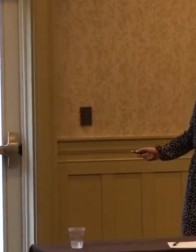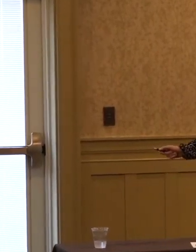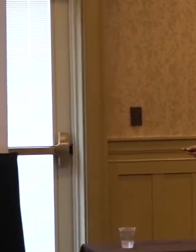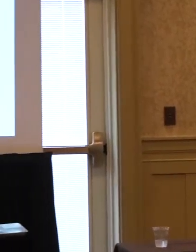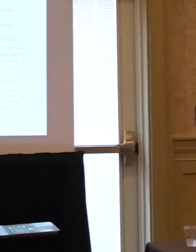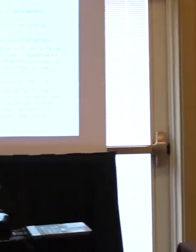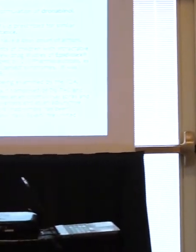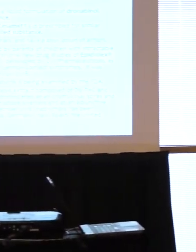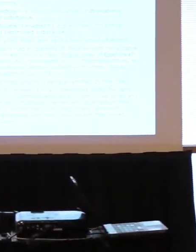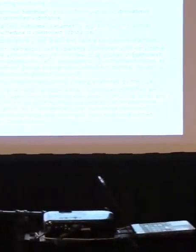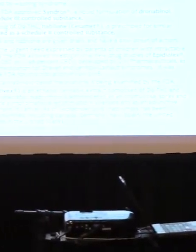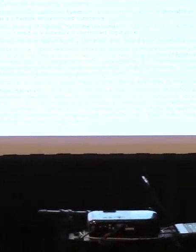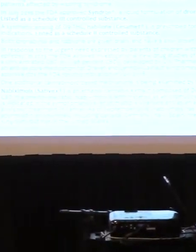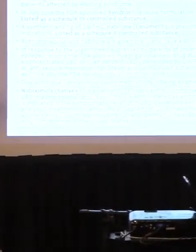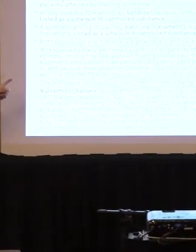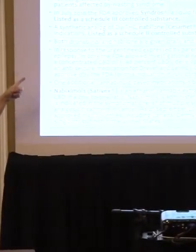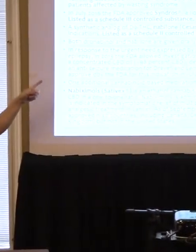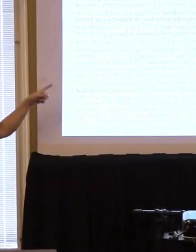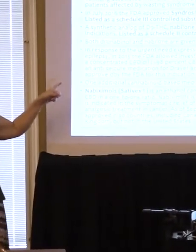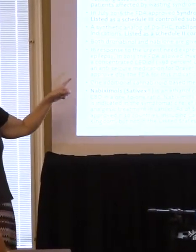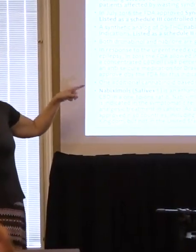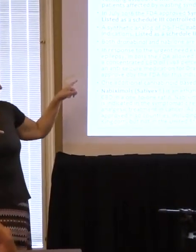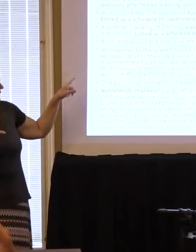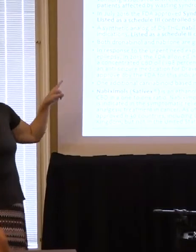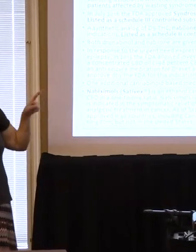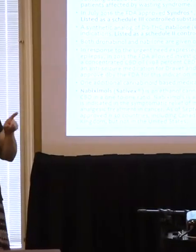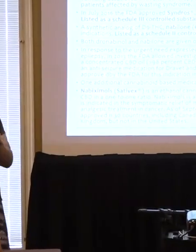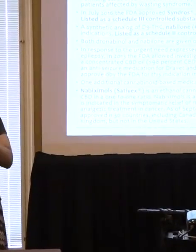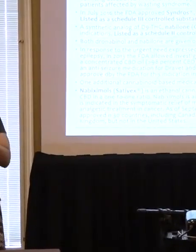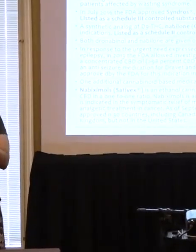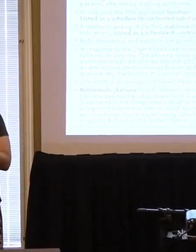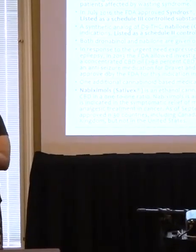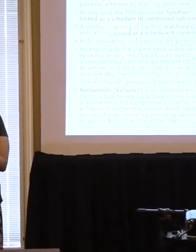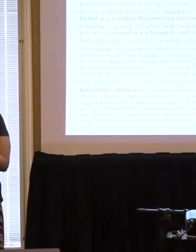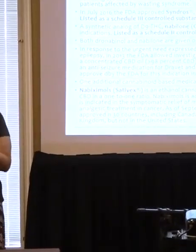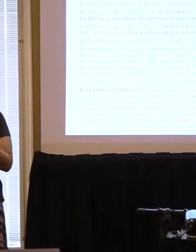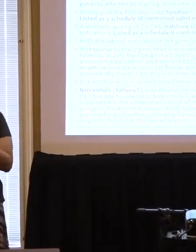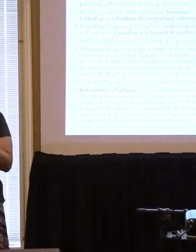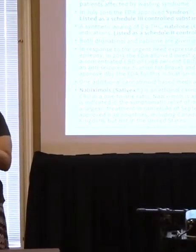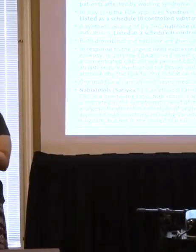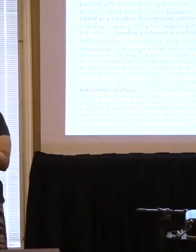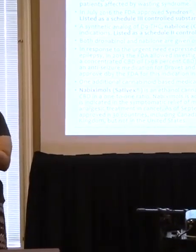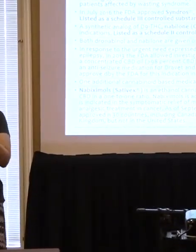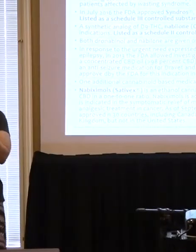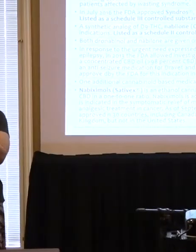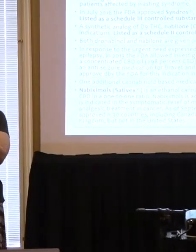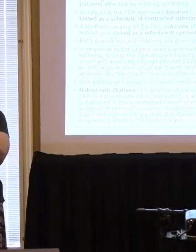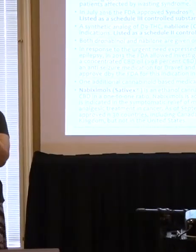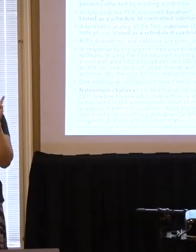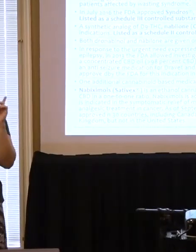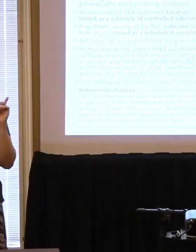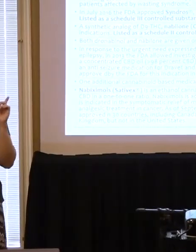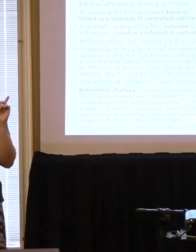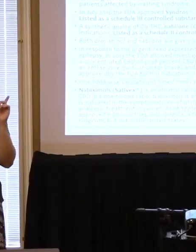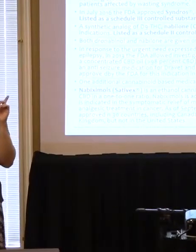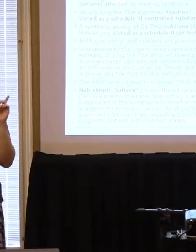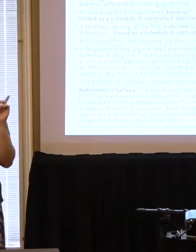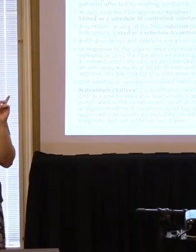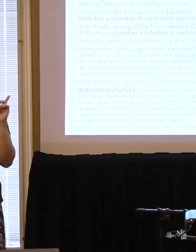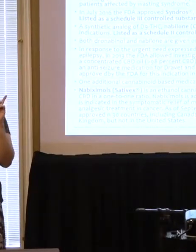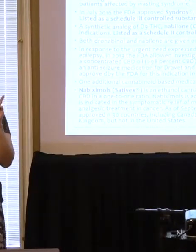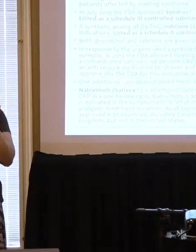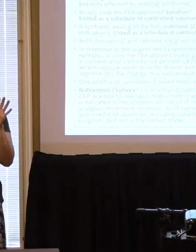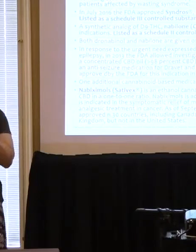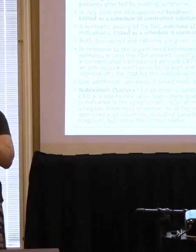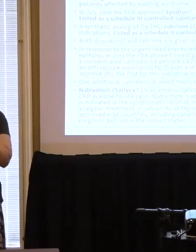so if you look at the prescriber information for this medication, they do all the